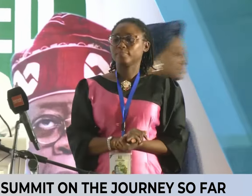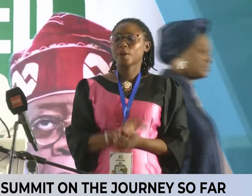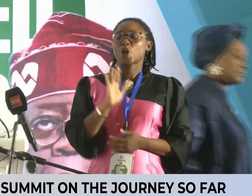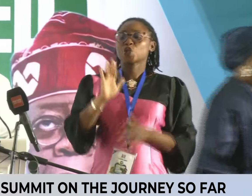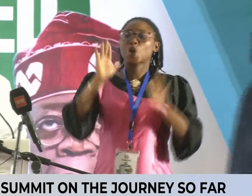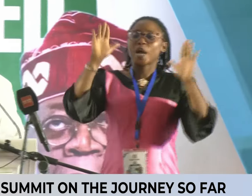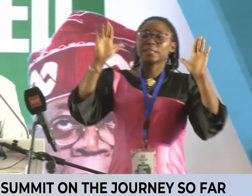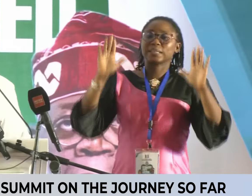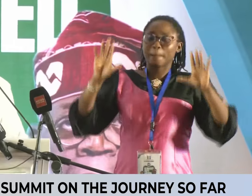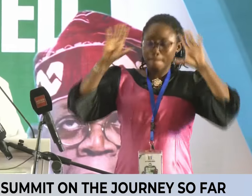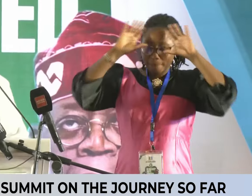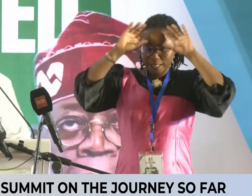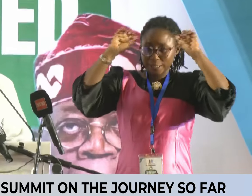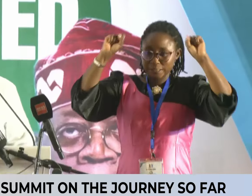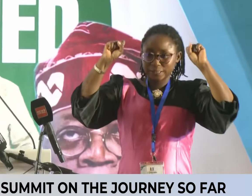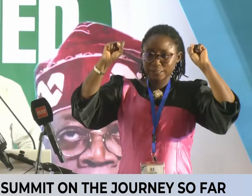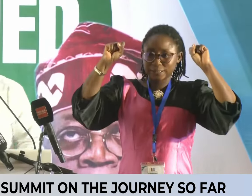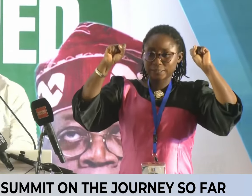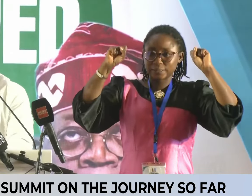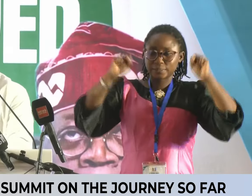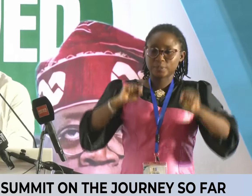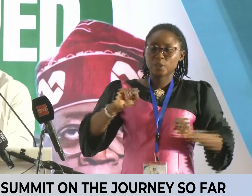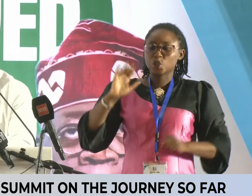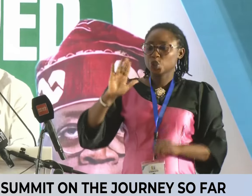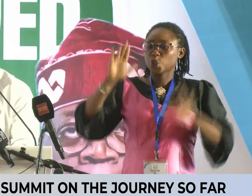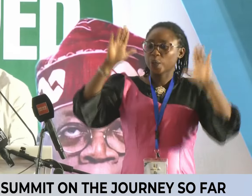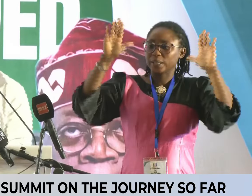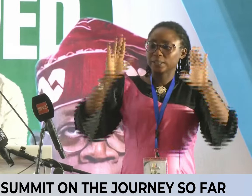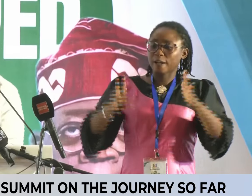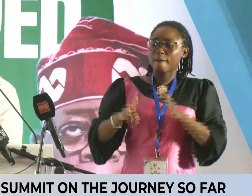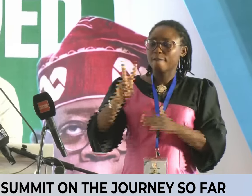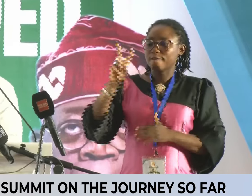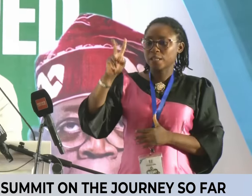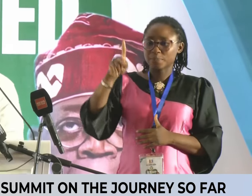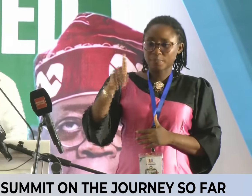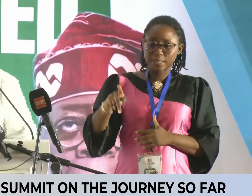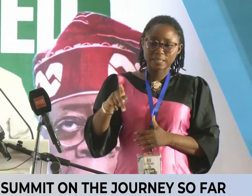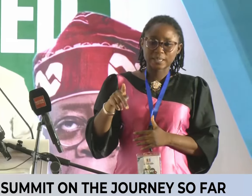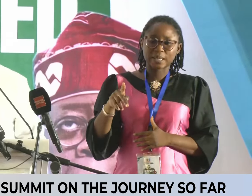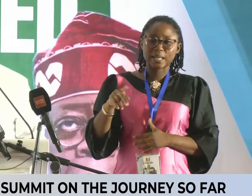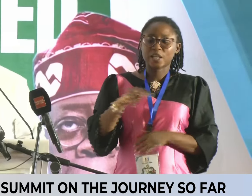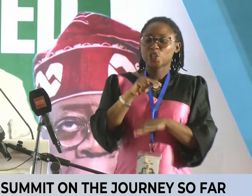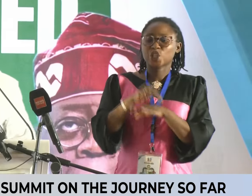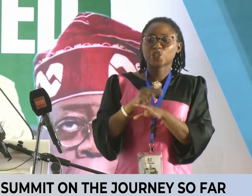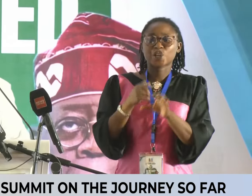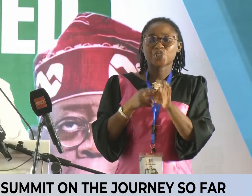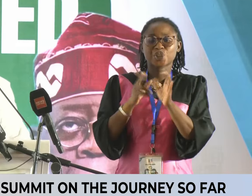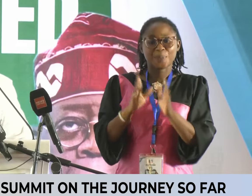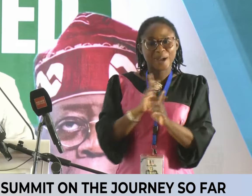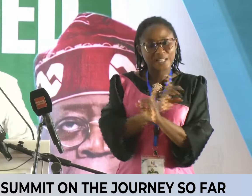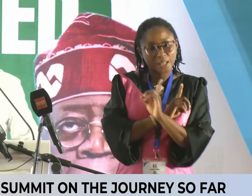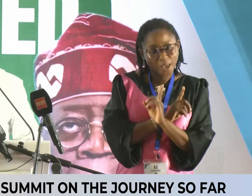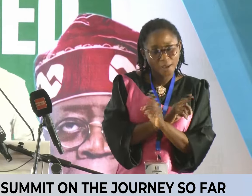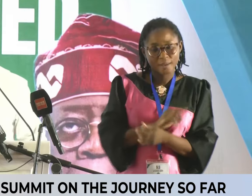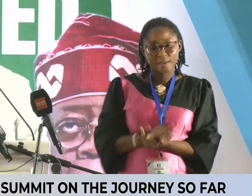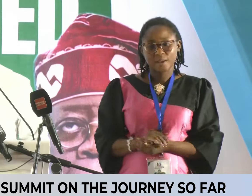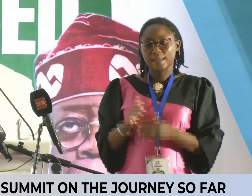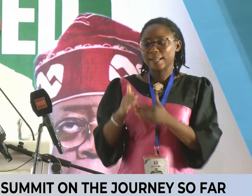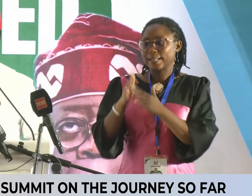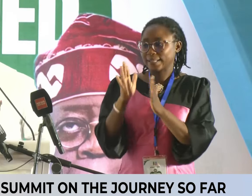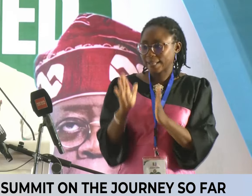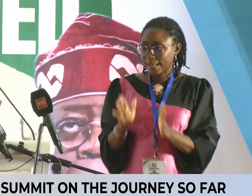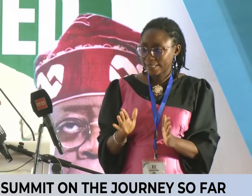Your Excellency, Mr. President, Your Excellency, the Vice President, our dear National Chairman, our